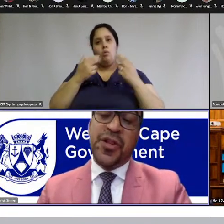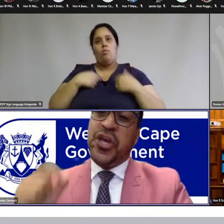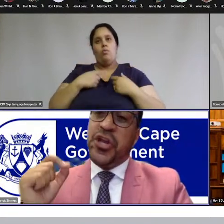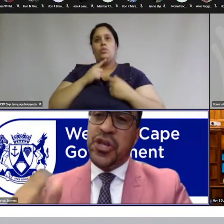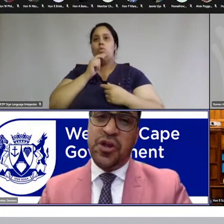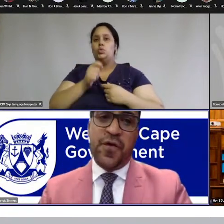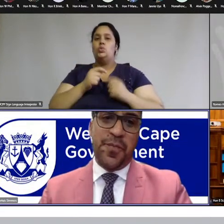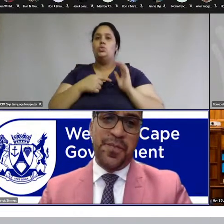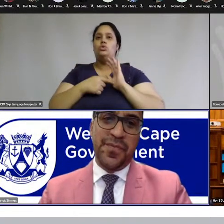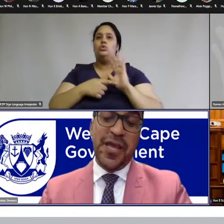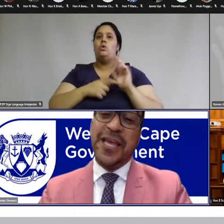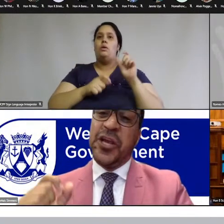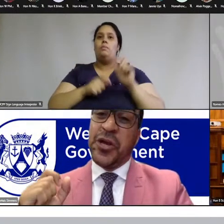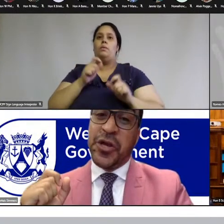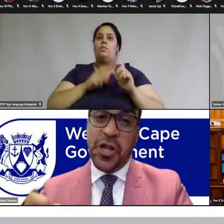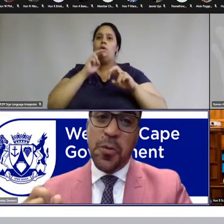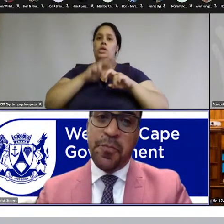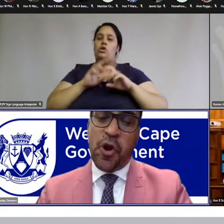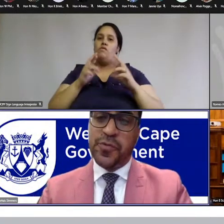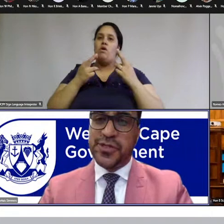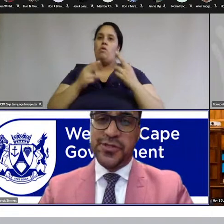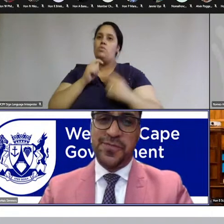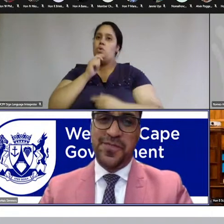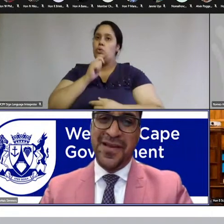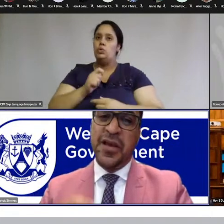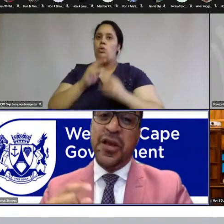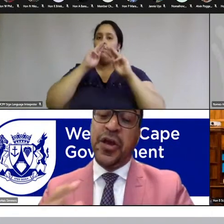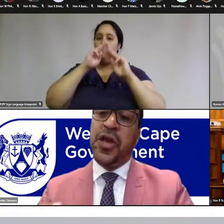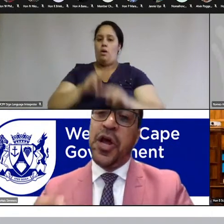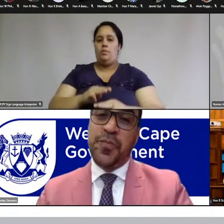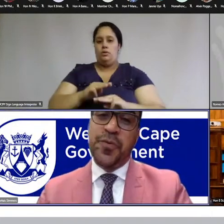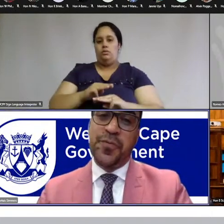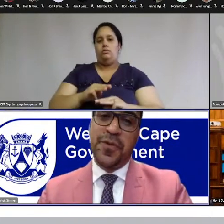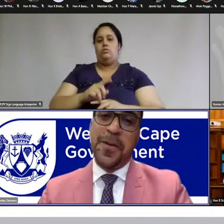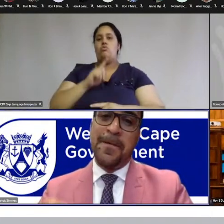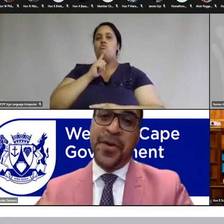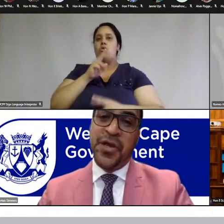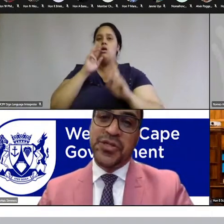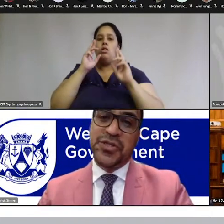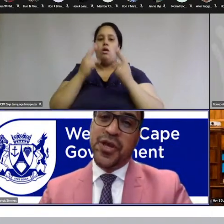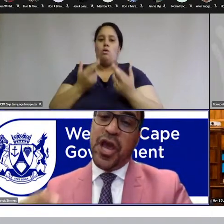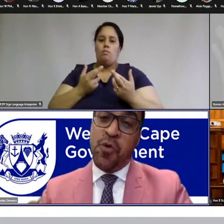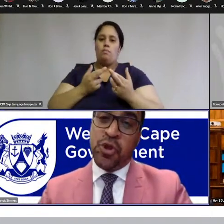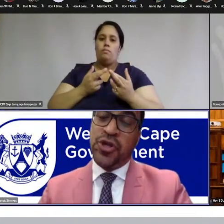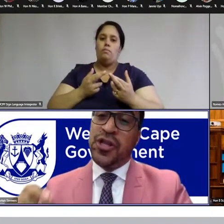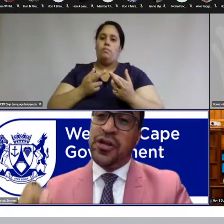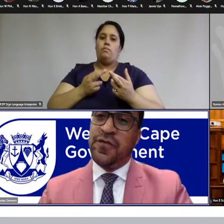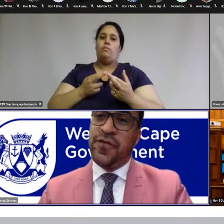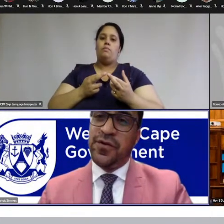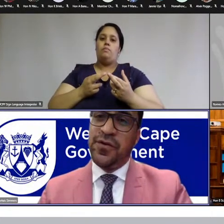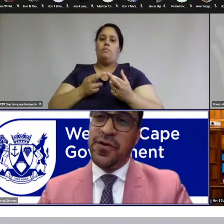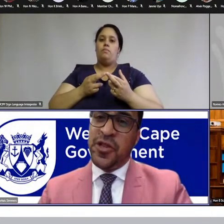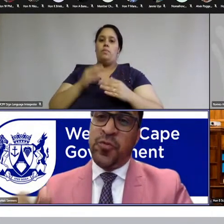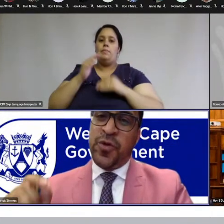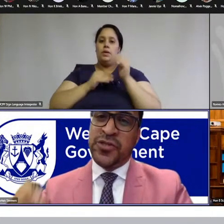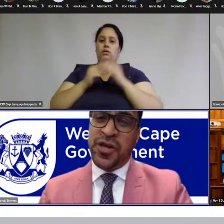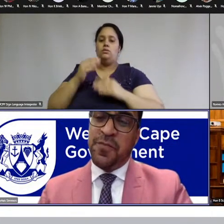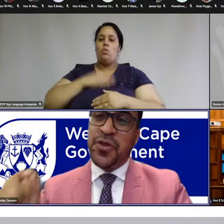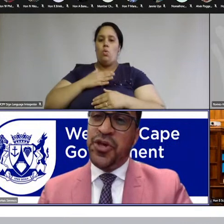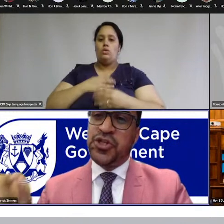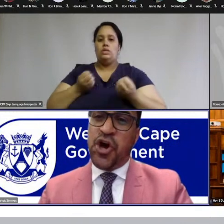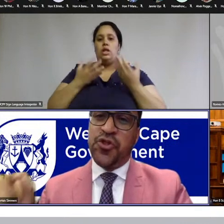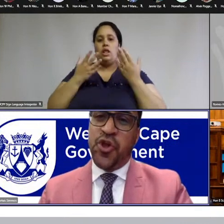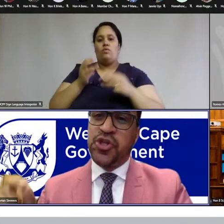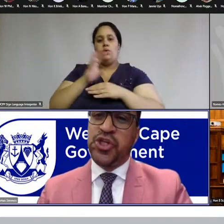for people in need of hope. Real promise, real hope, bricks and mortar delivery. In the Western